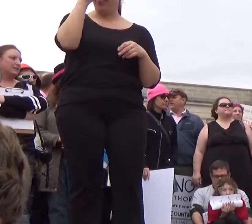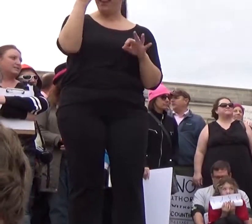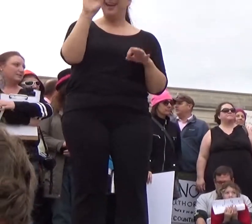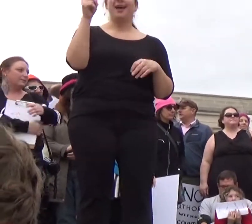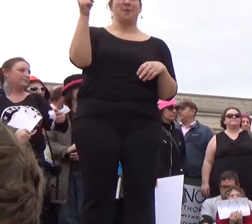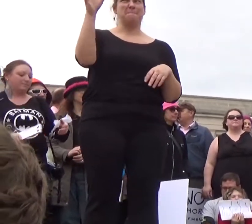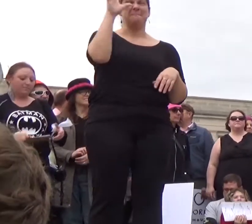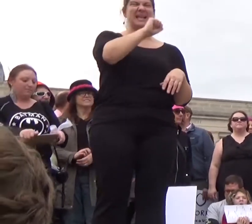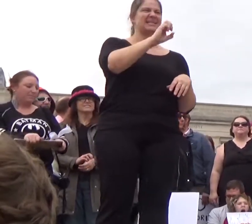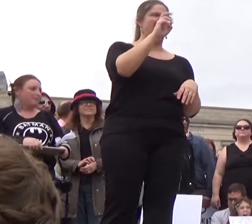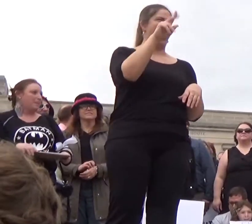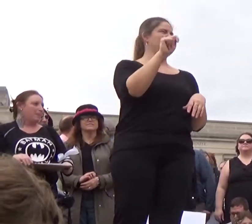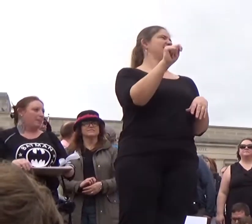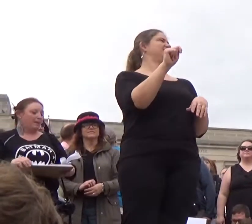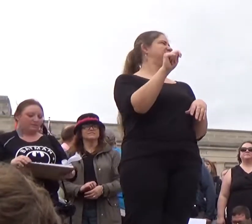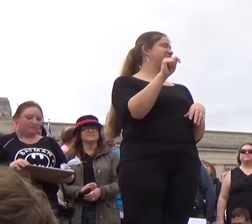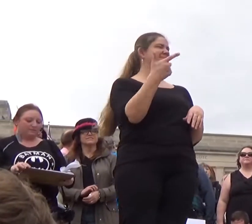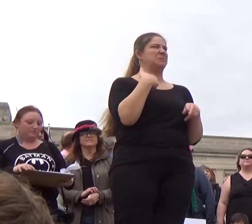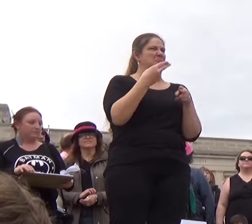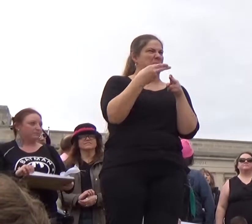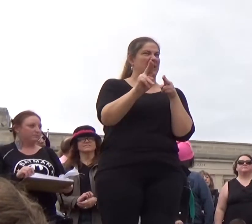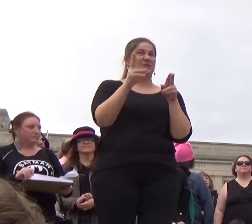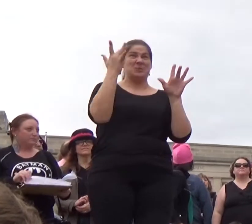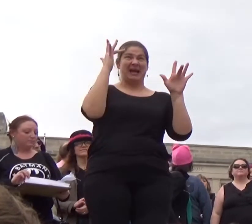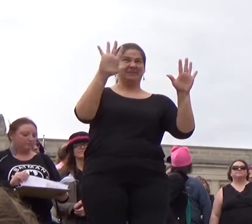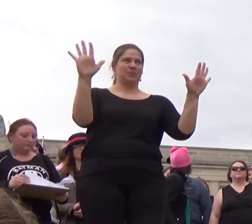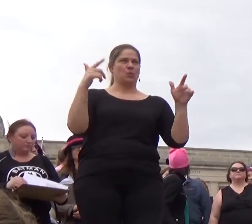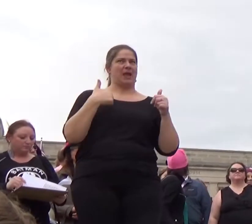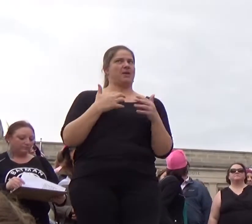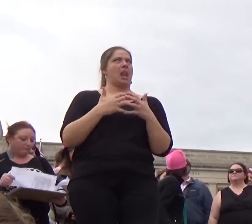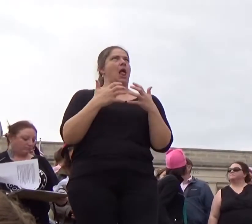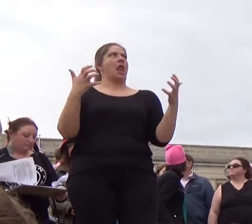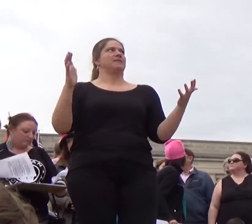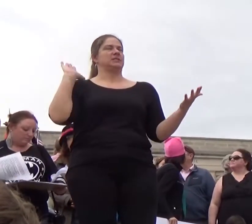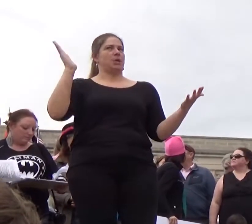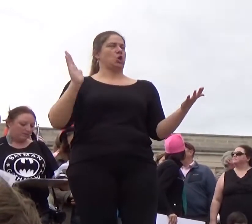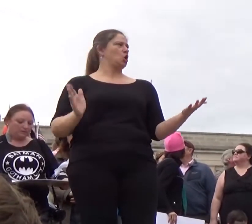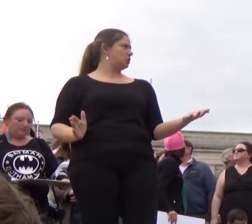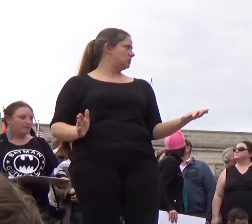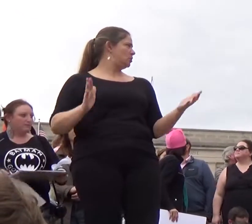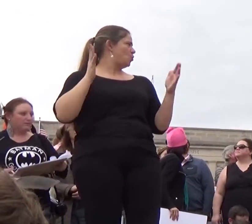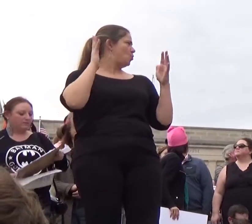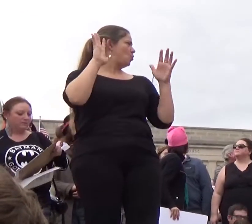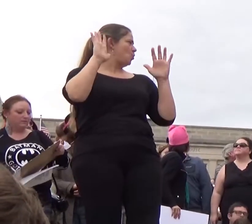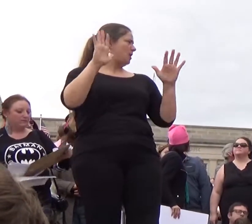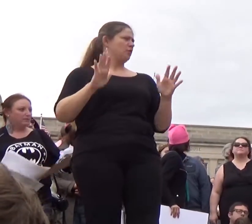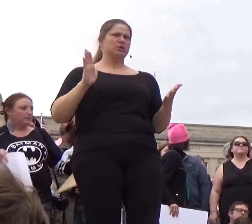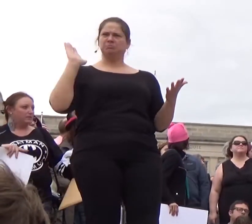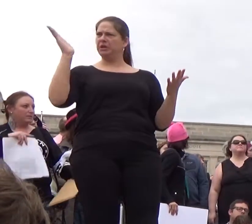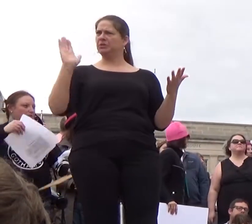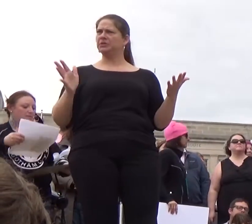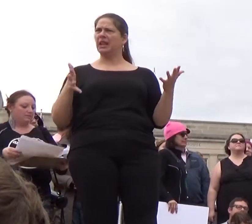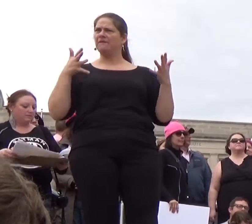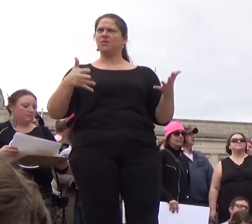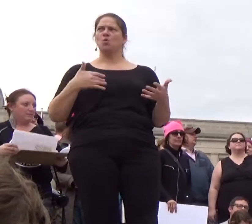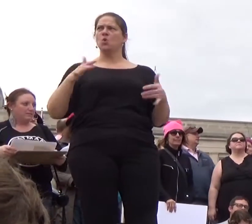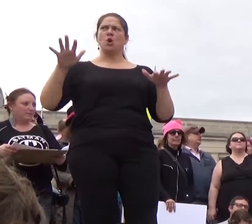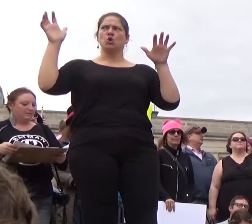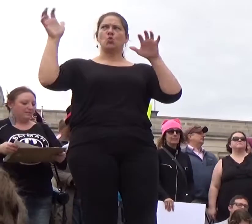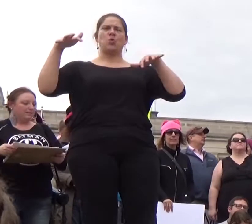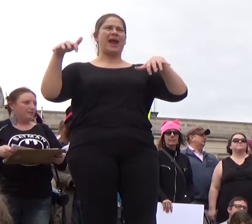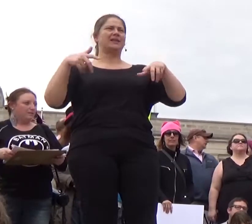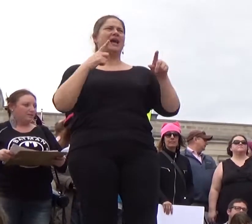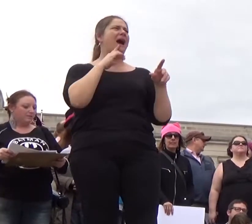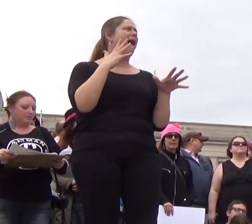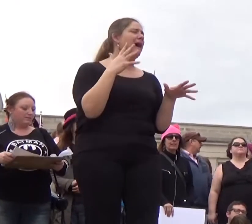that. I'm gonna be very brief because we've got a lot of speakers, great speakers left, and we don't want the rain to get us. But